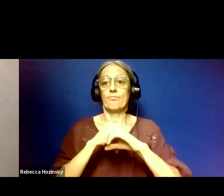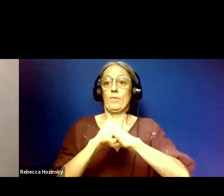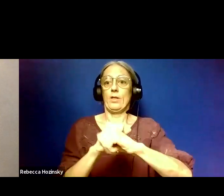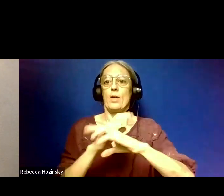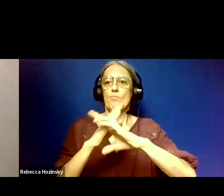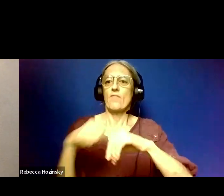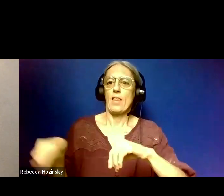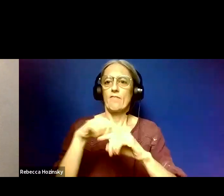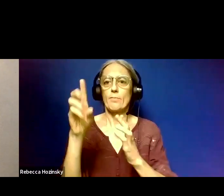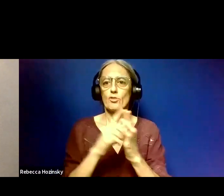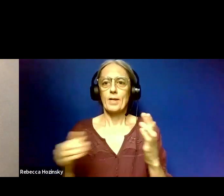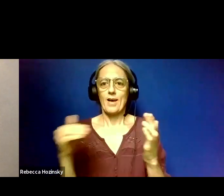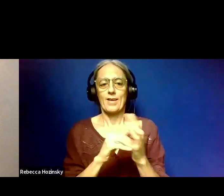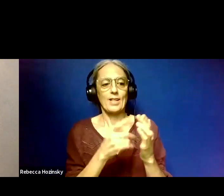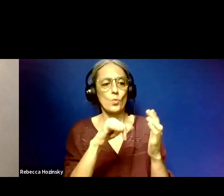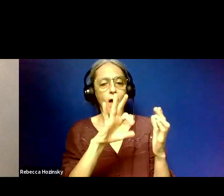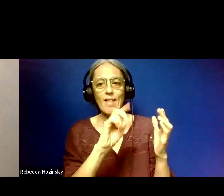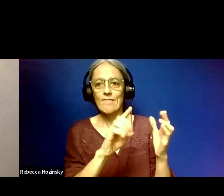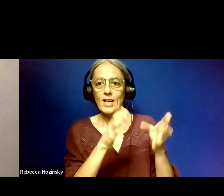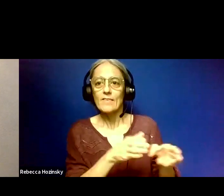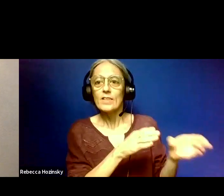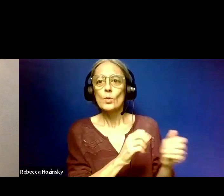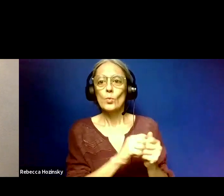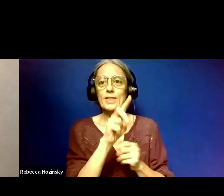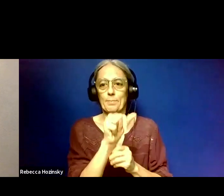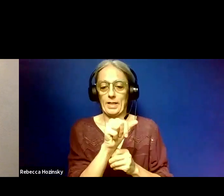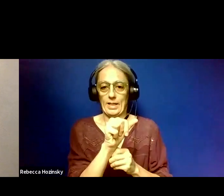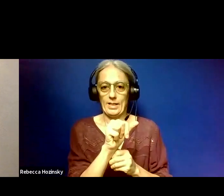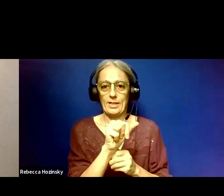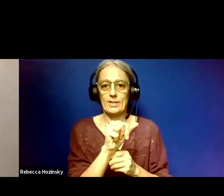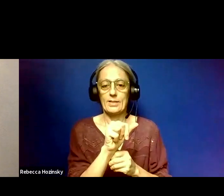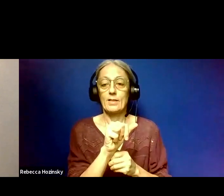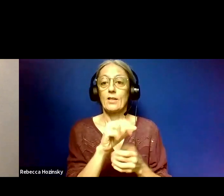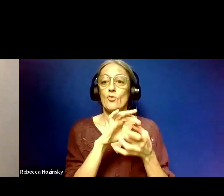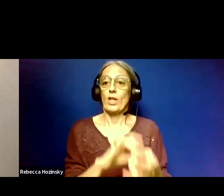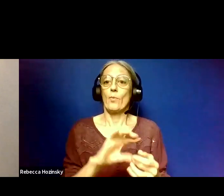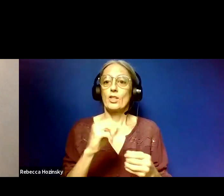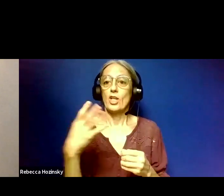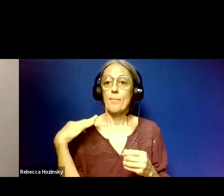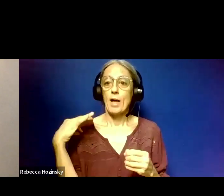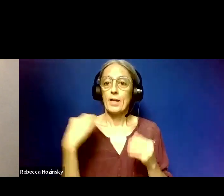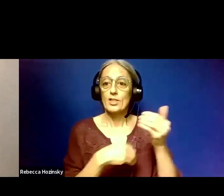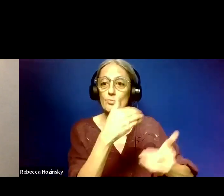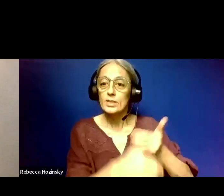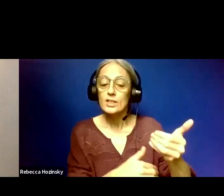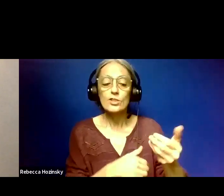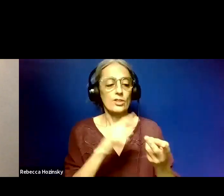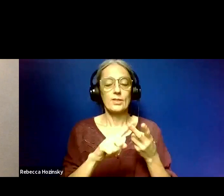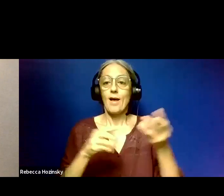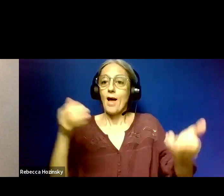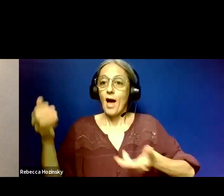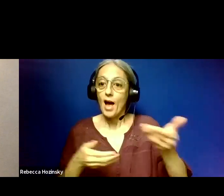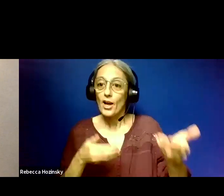discriminating against qualified individuals with disabilities in job application procedures,